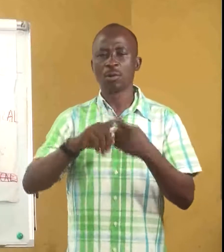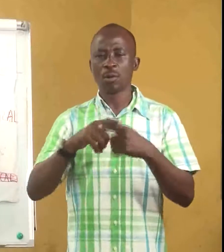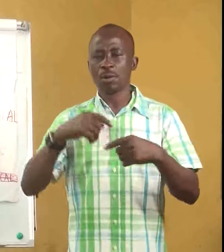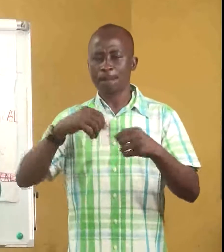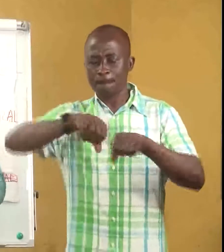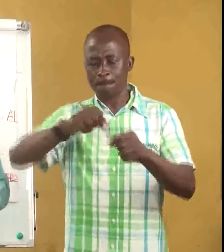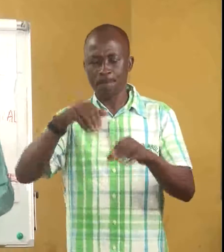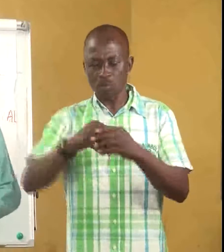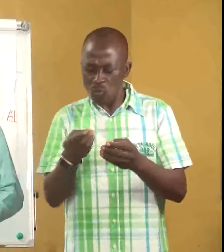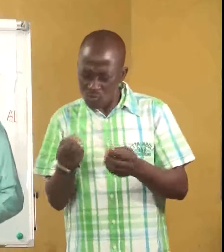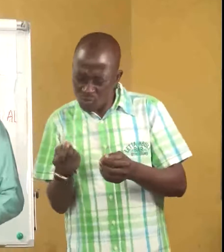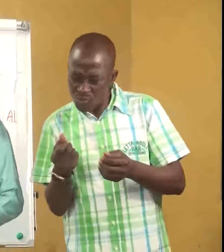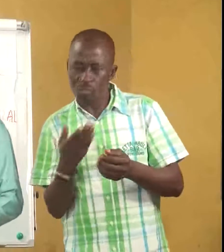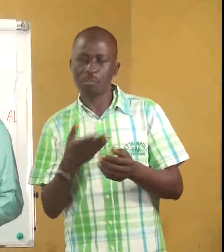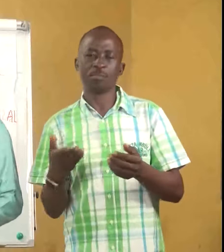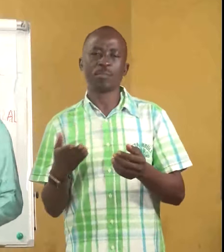to form soil.